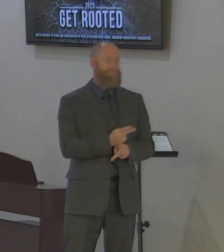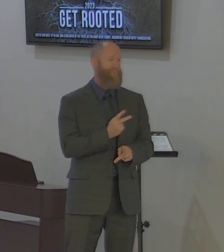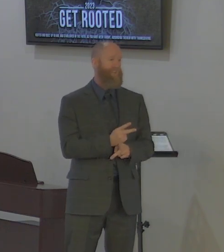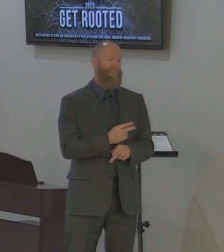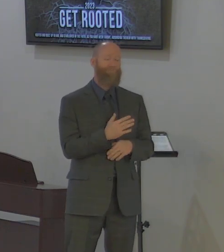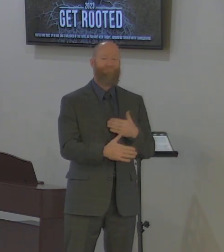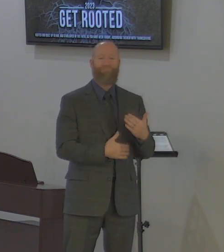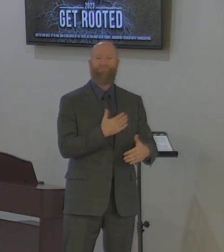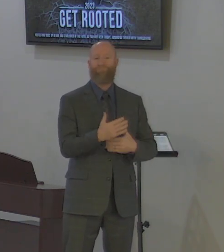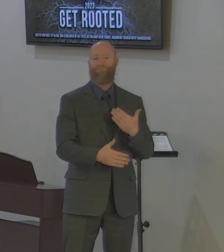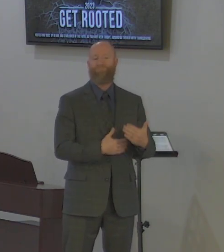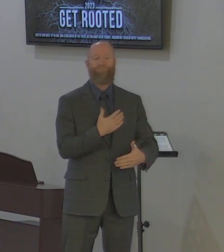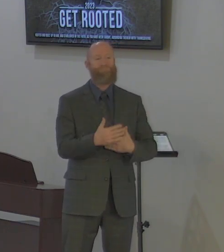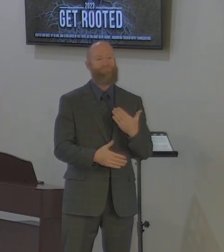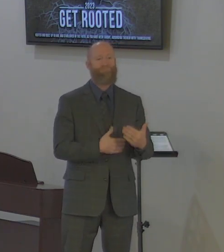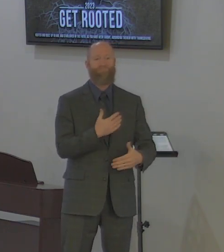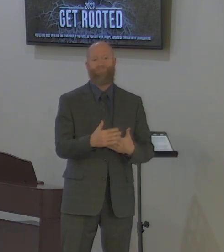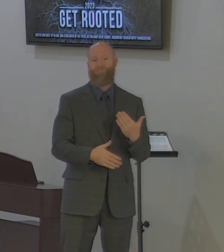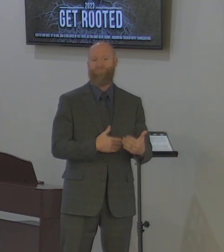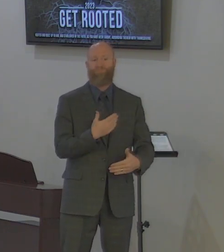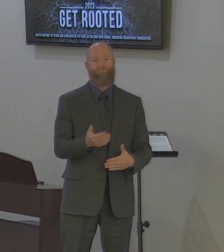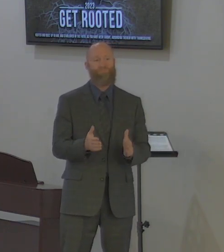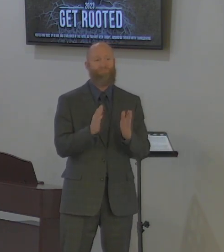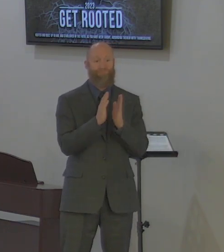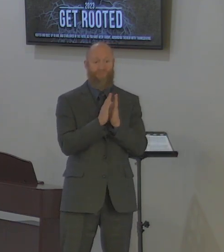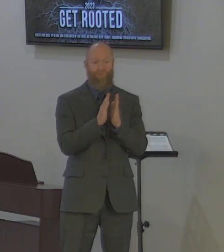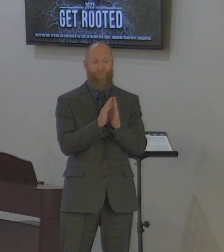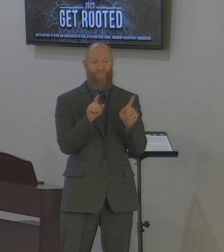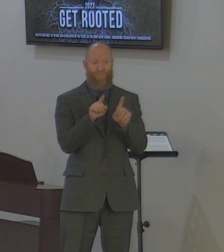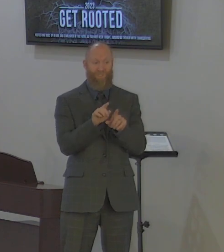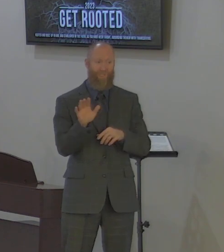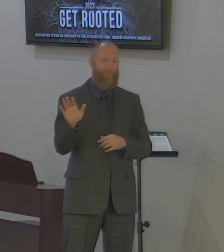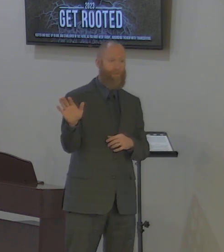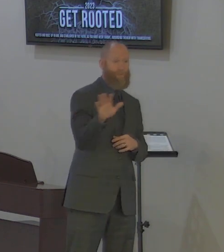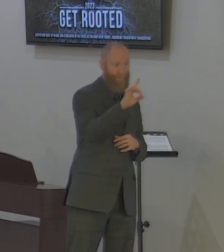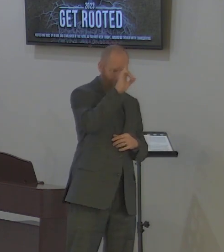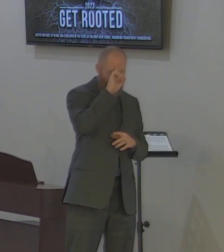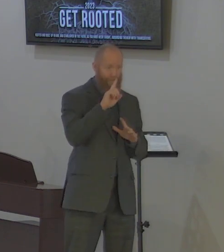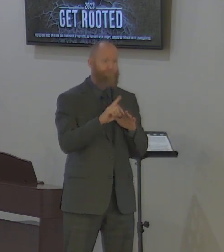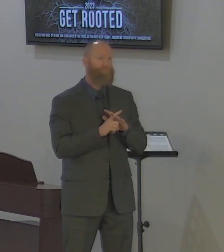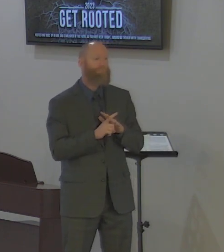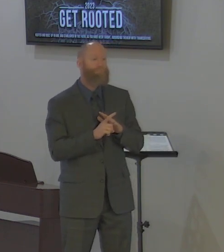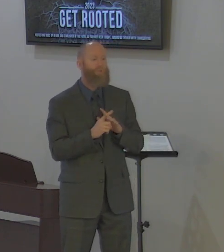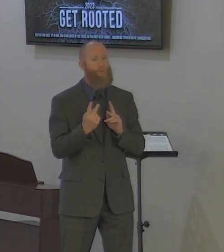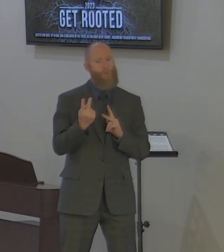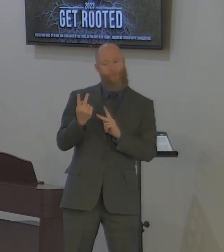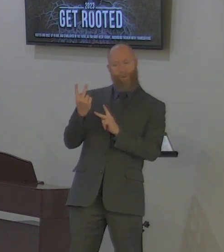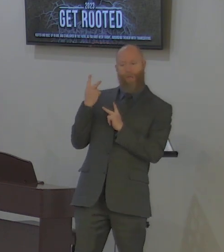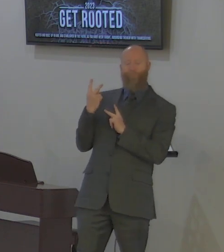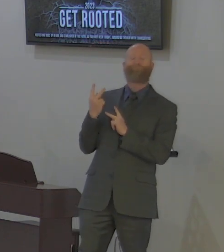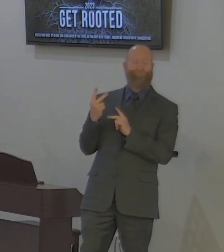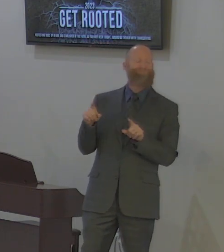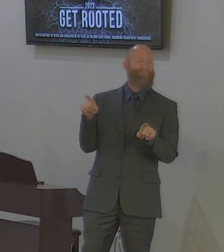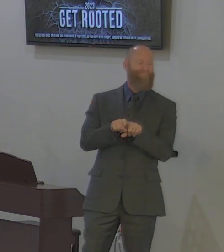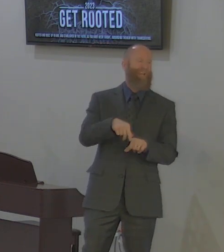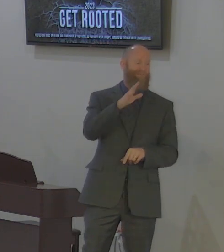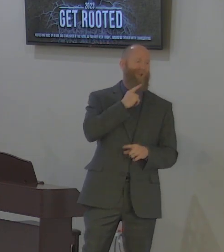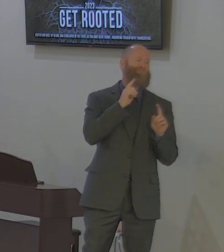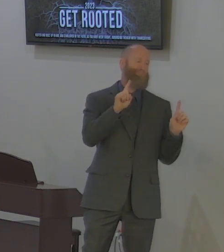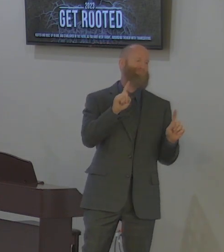Pray that you can have somewhere in your mind, in your past, where you can say, "Wow, God moved that